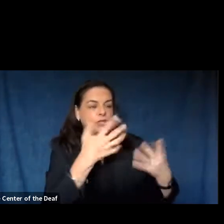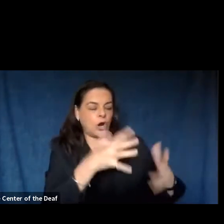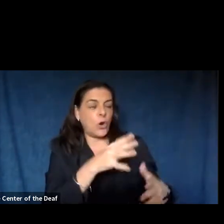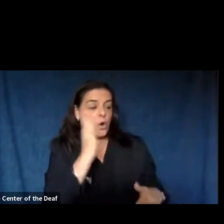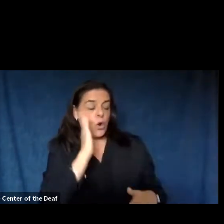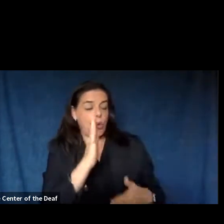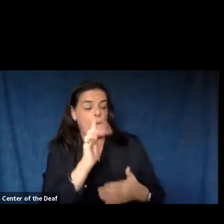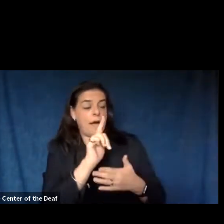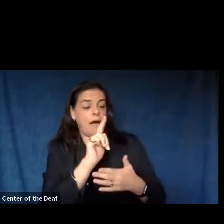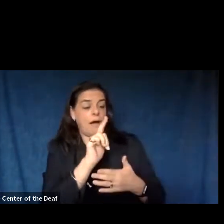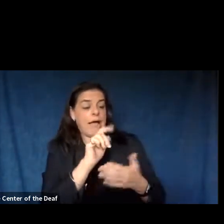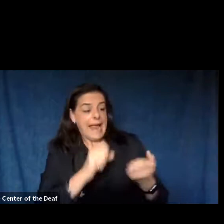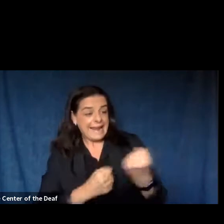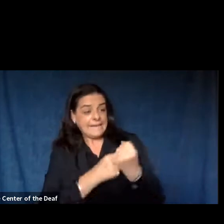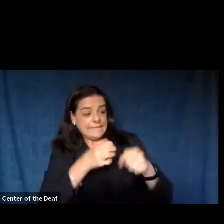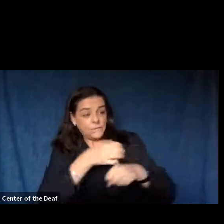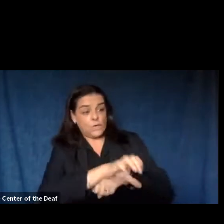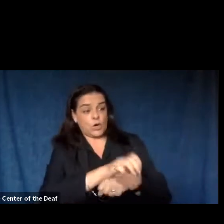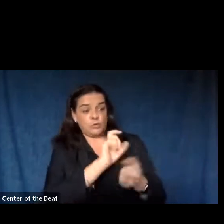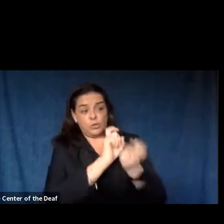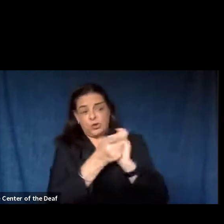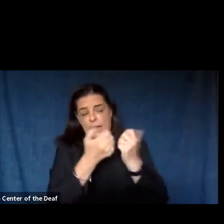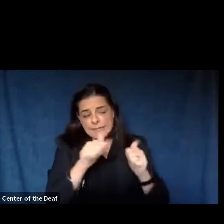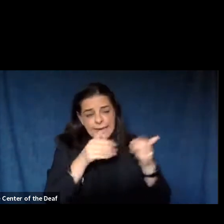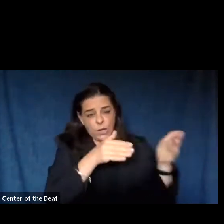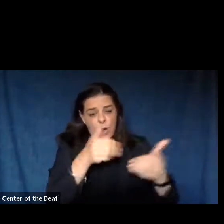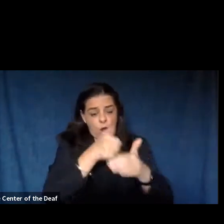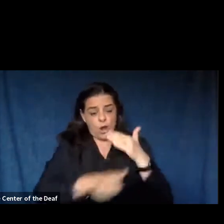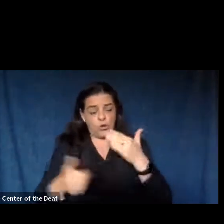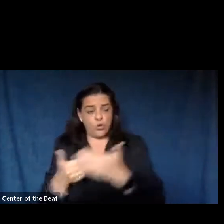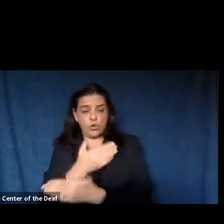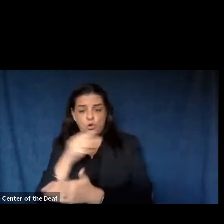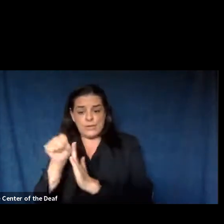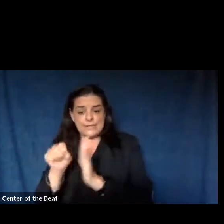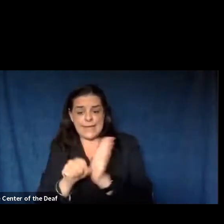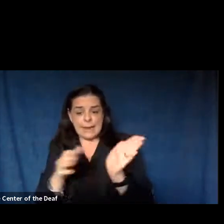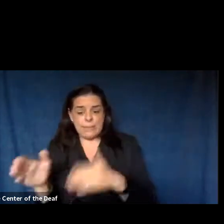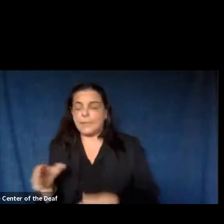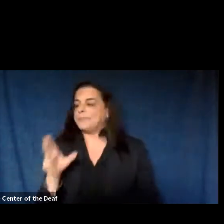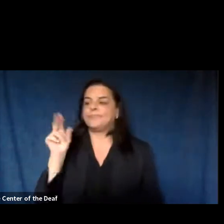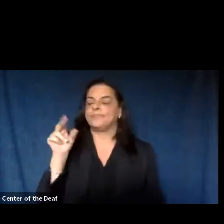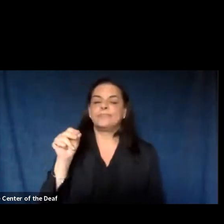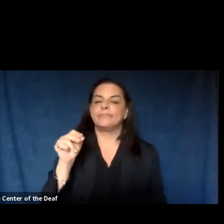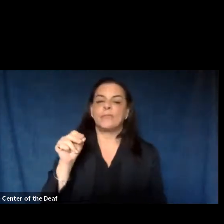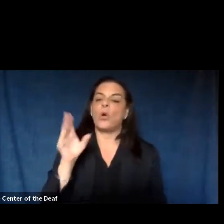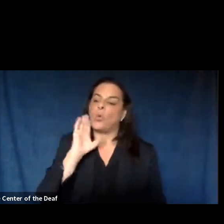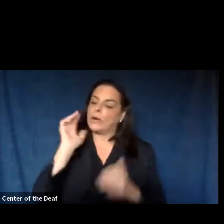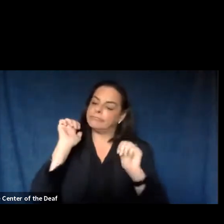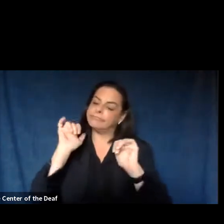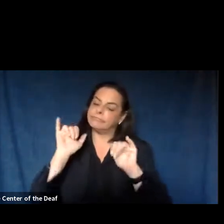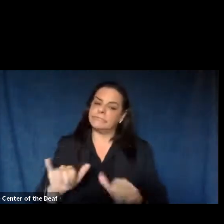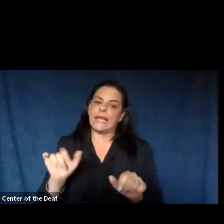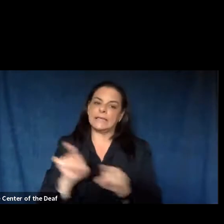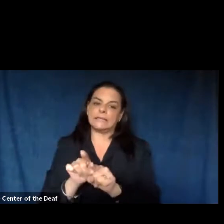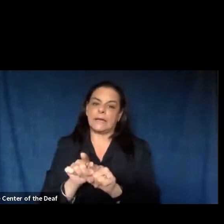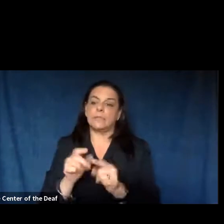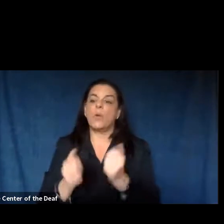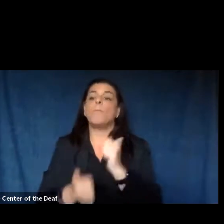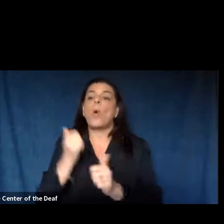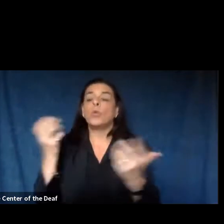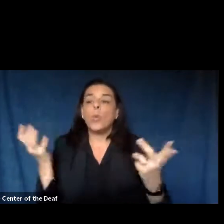enforcement, but will enforcement change in any way under the new state plan? No, enforcement will remain as it is, which is mostly